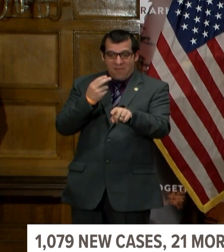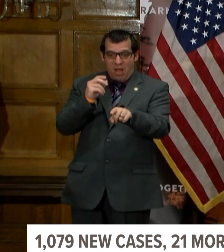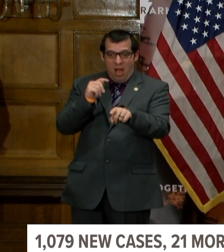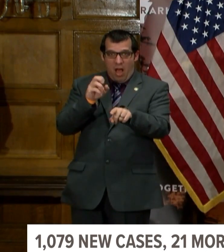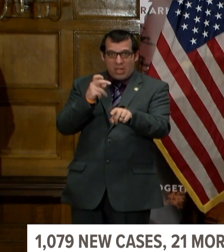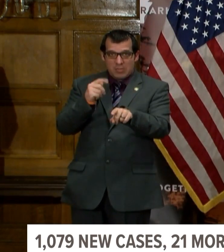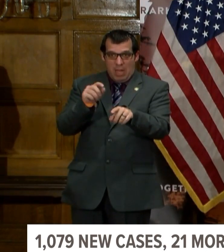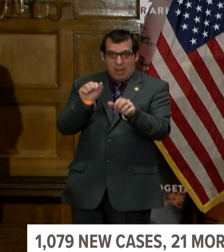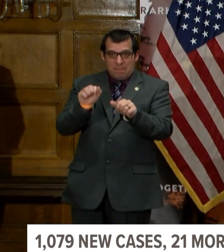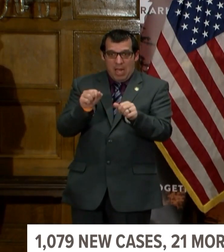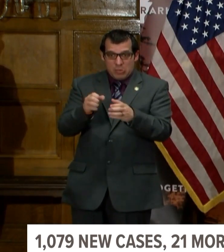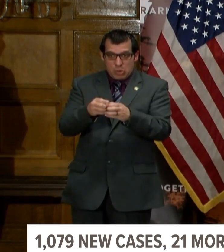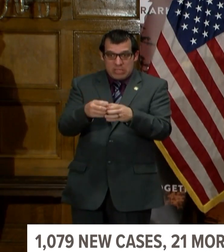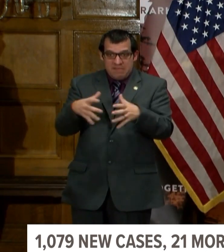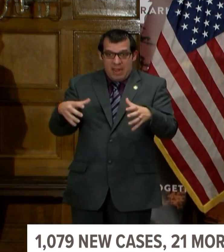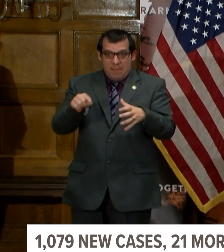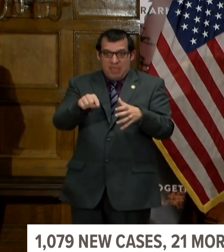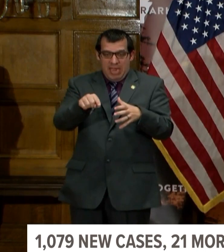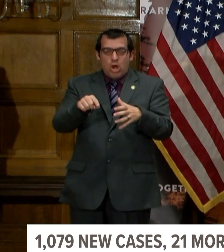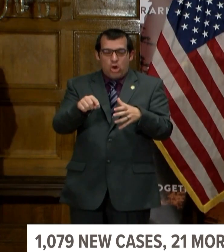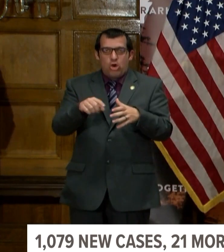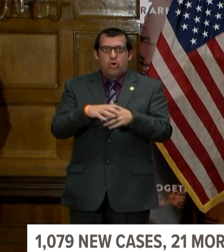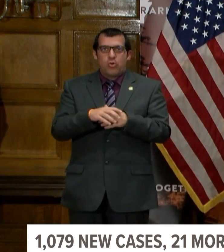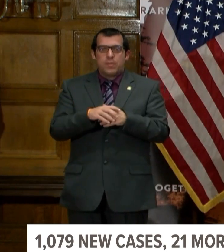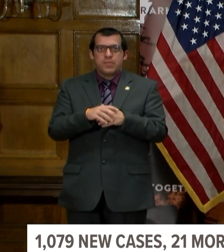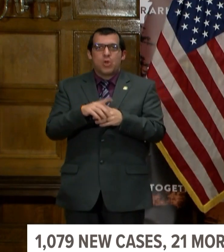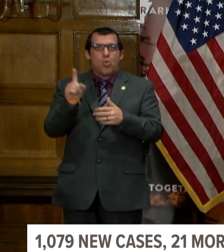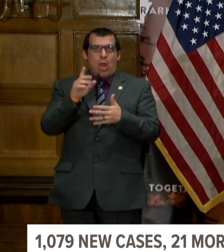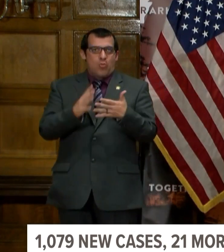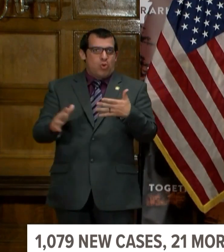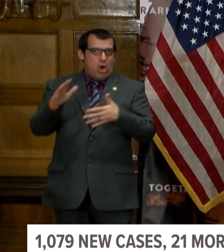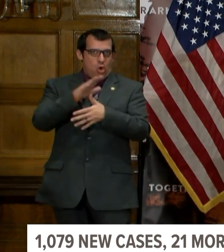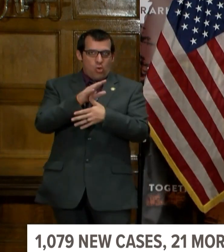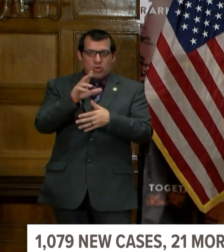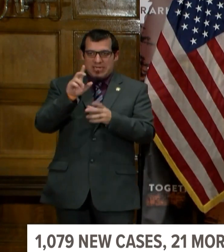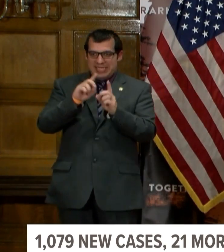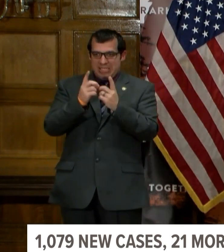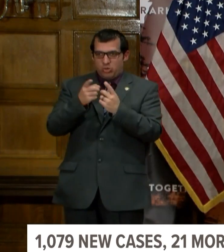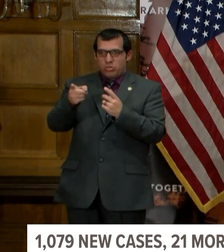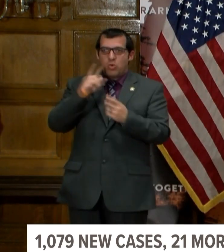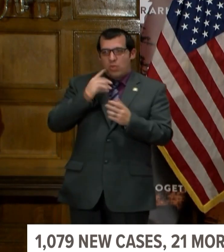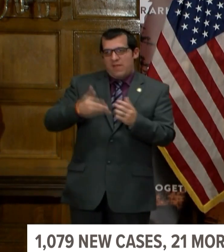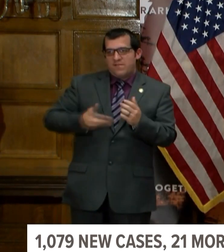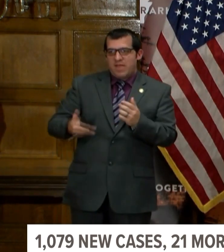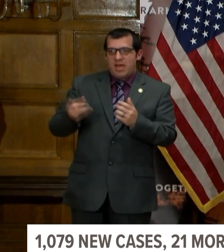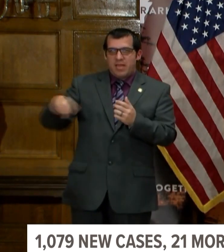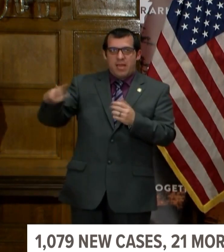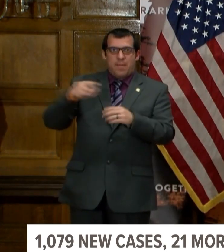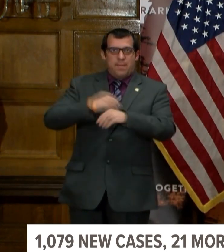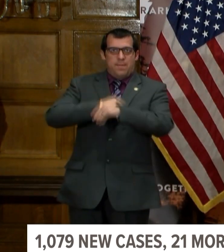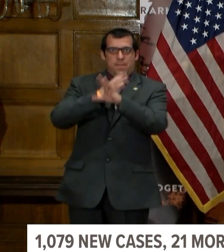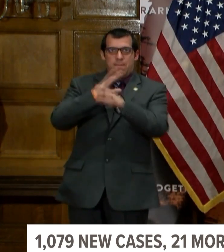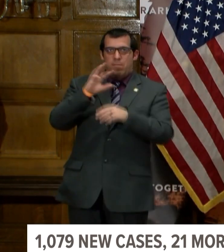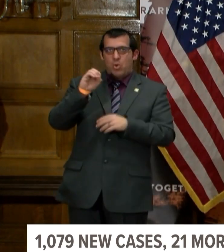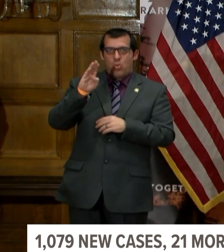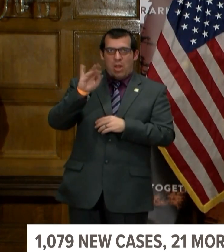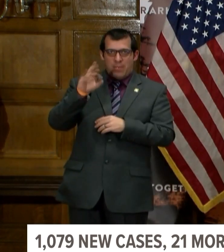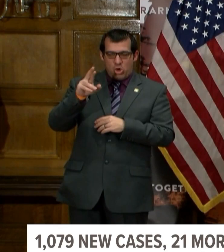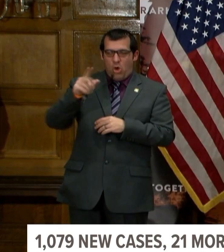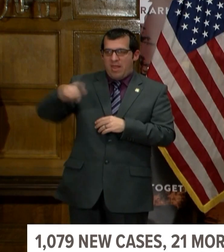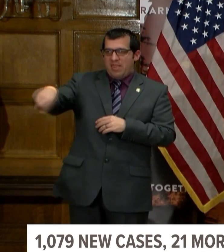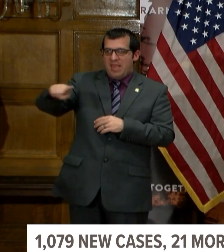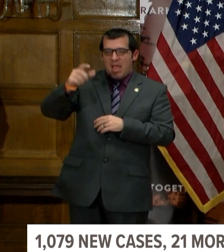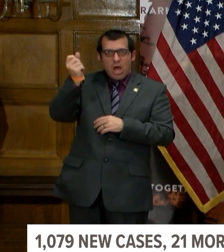developing. The identified priority districts will be invited to attend a webinar so that we can understand, or